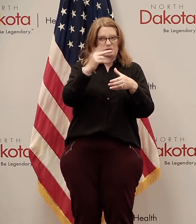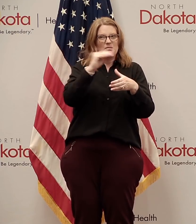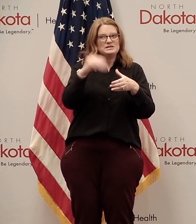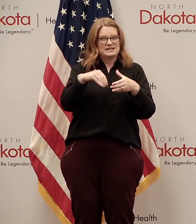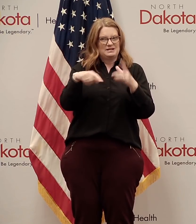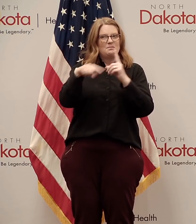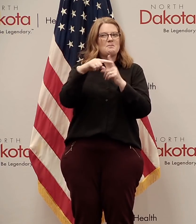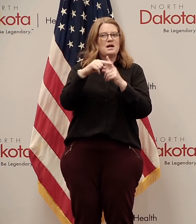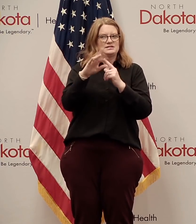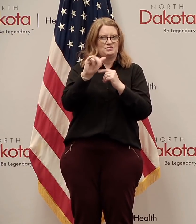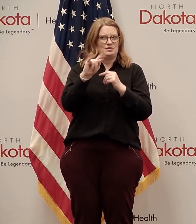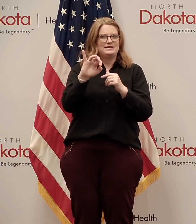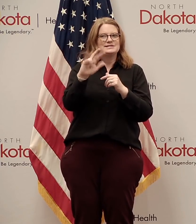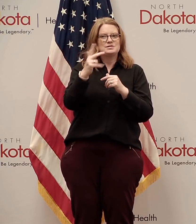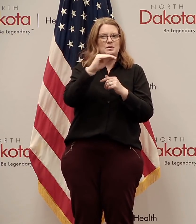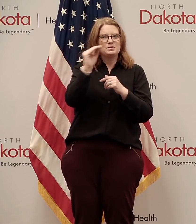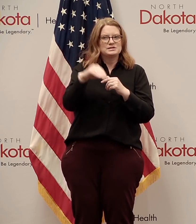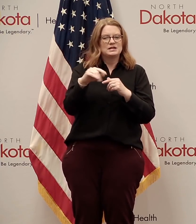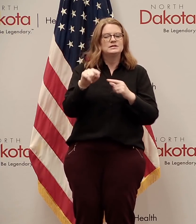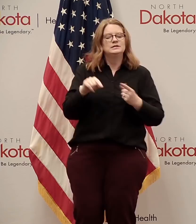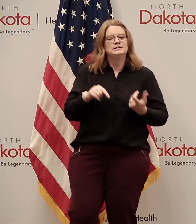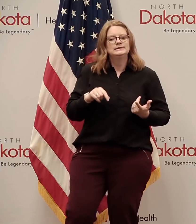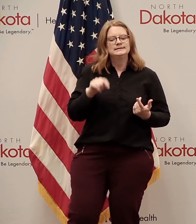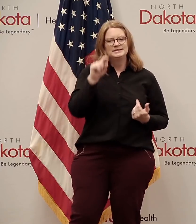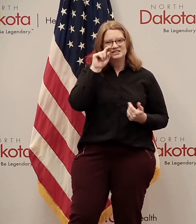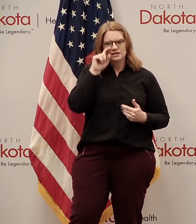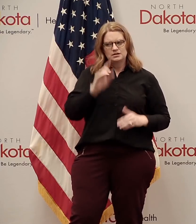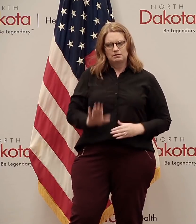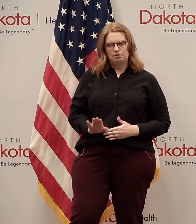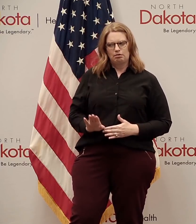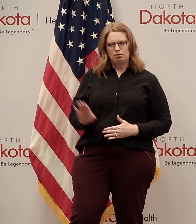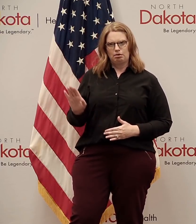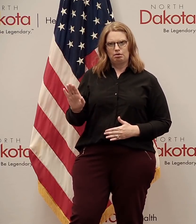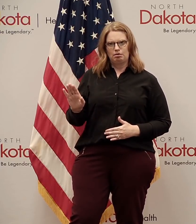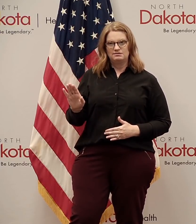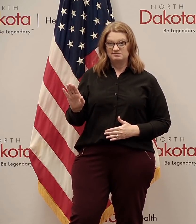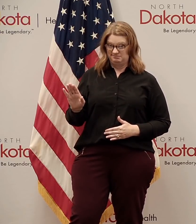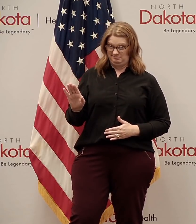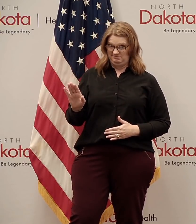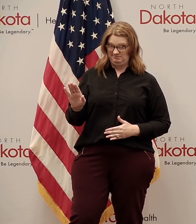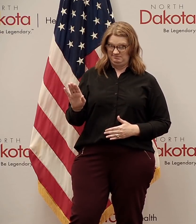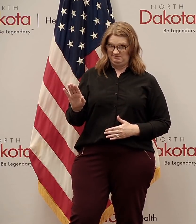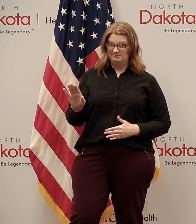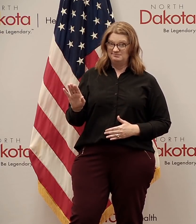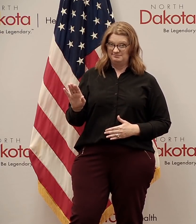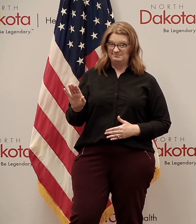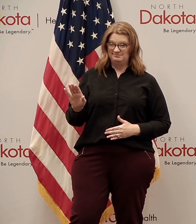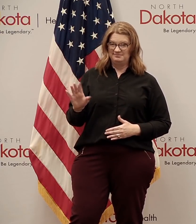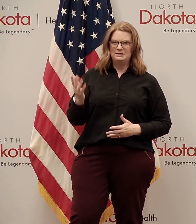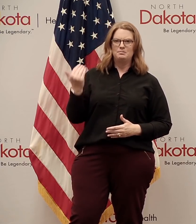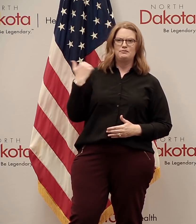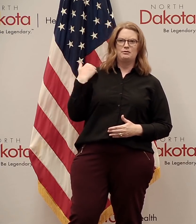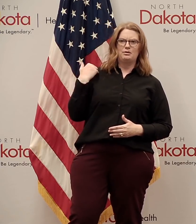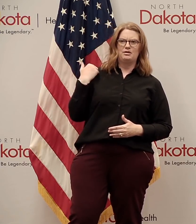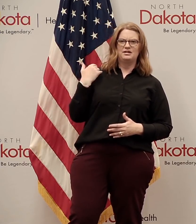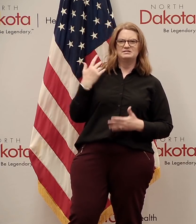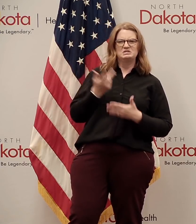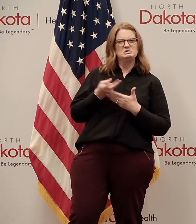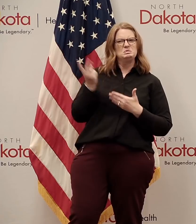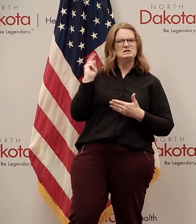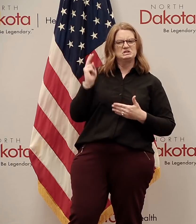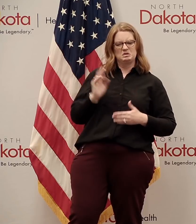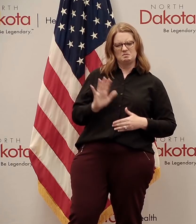daily positivity rate. That still sends us in the wrong direction. That means we're still climbing because we were in the 1% range a couple weeks